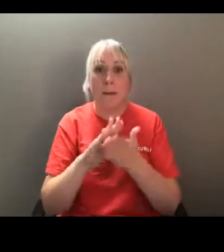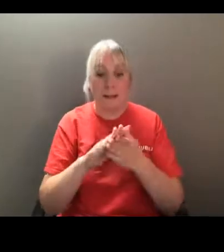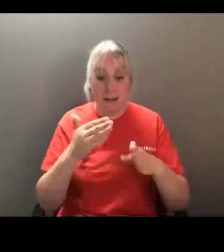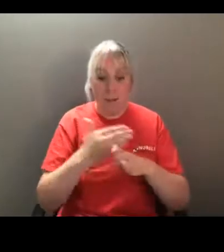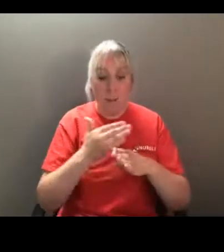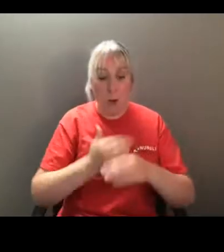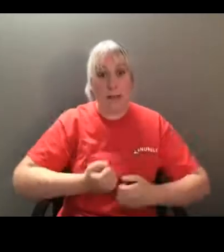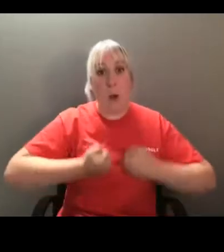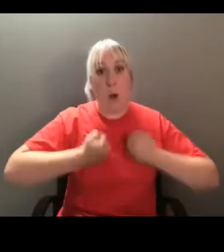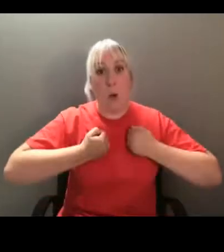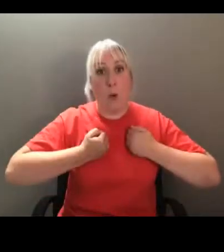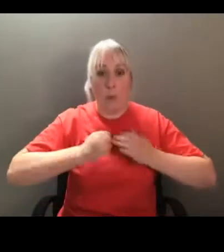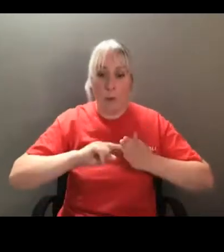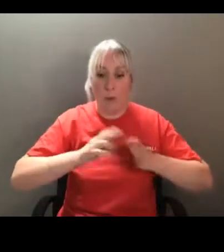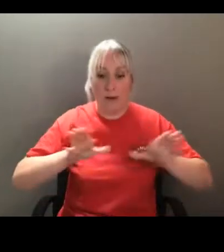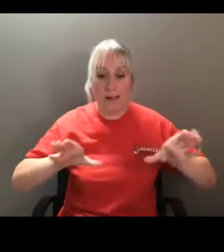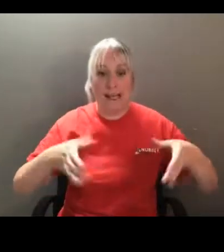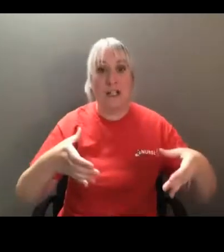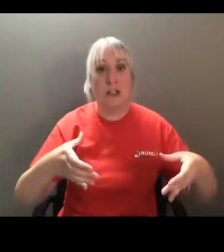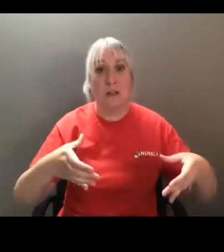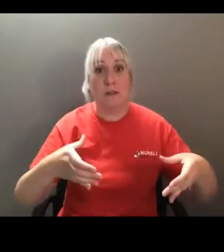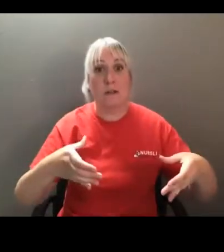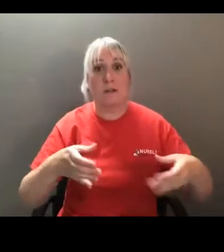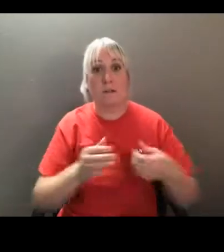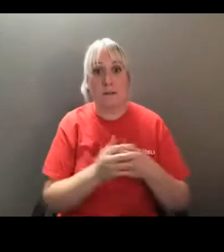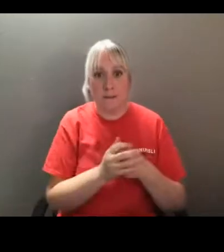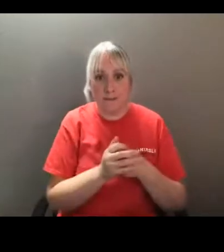organisations, meetings, etc.